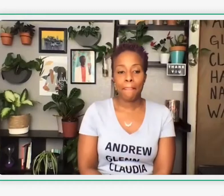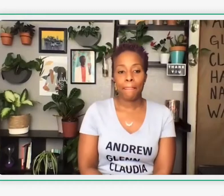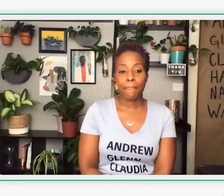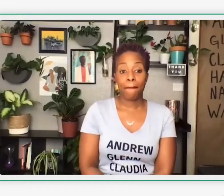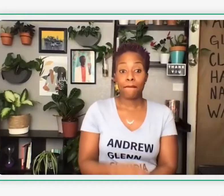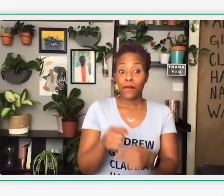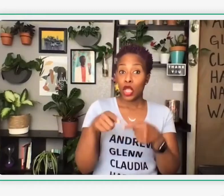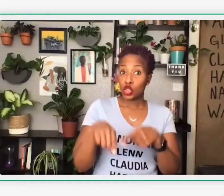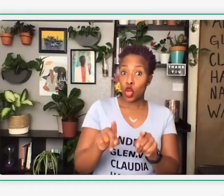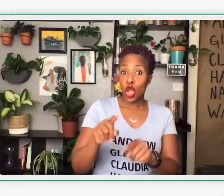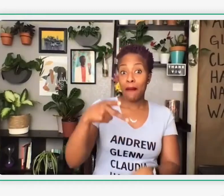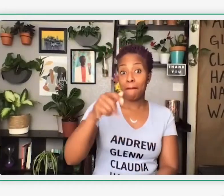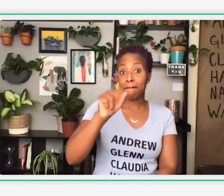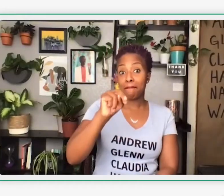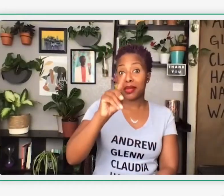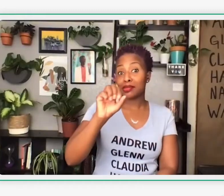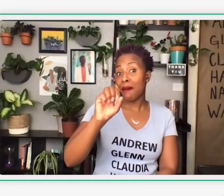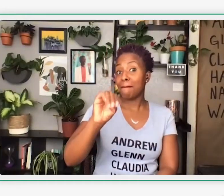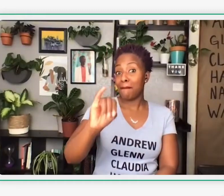that company.